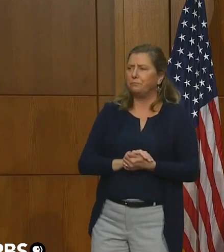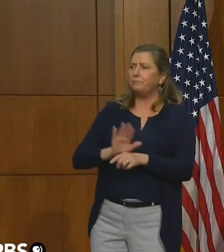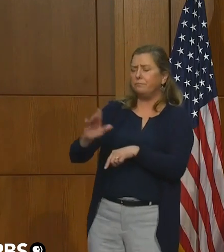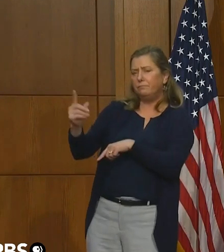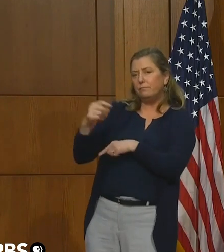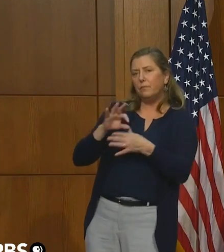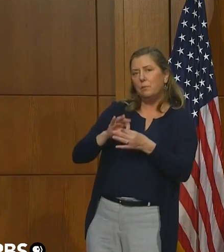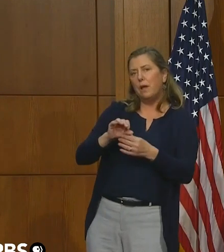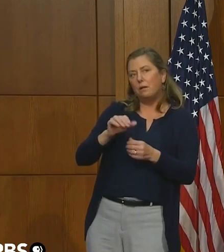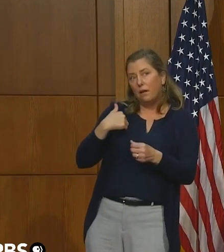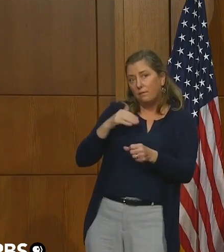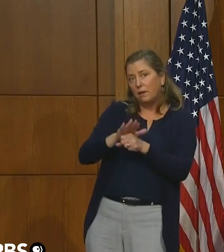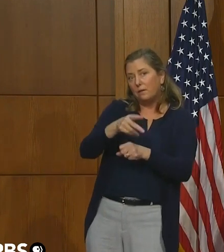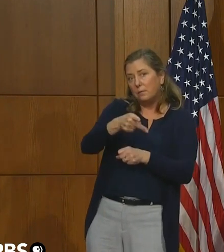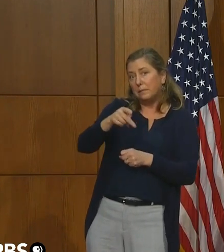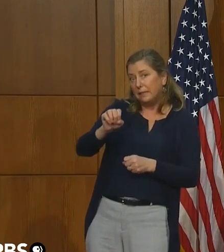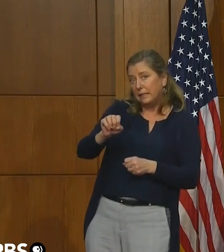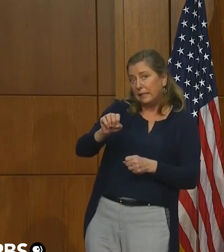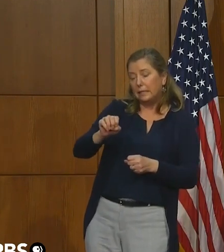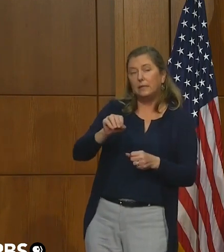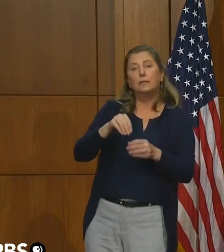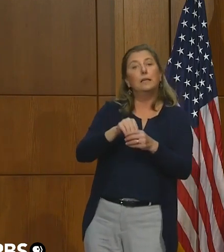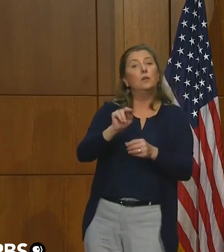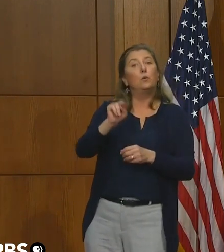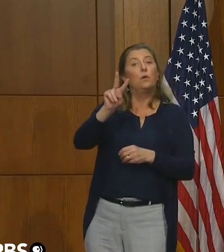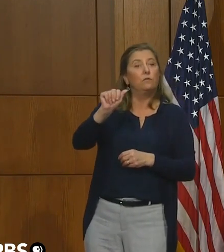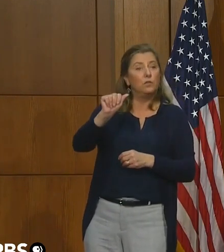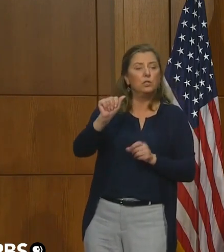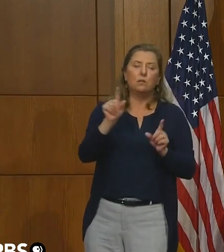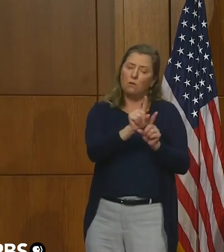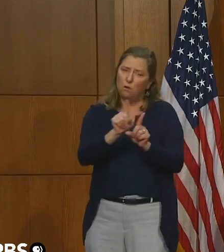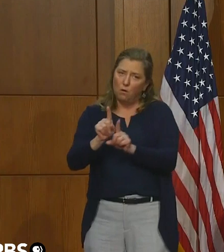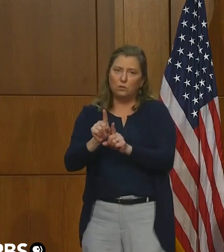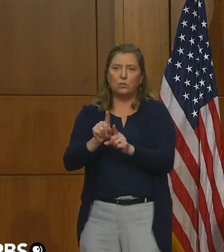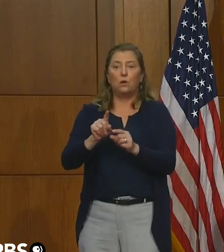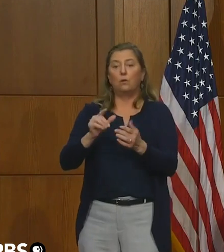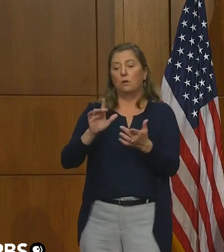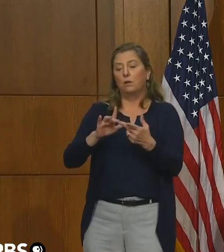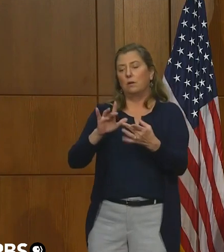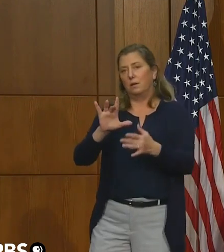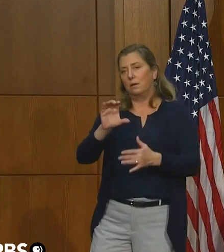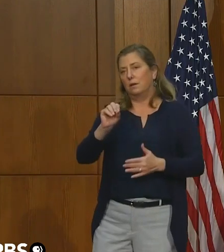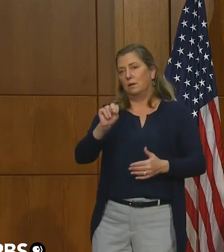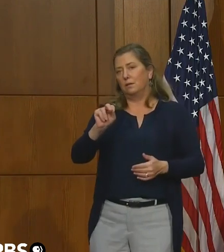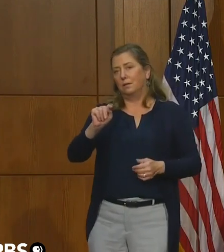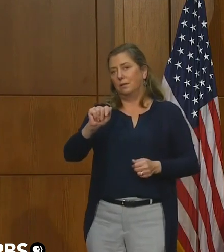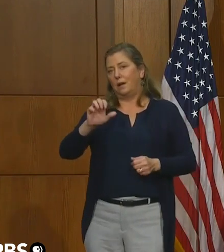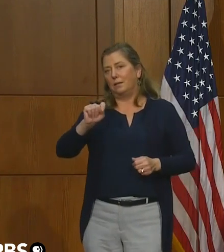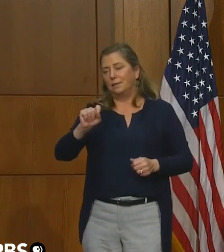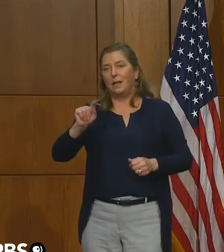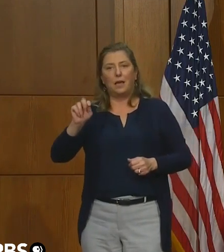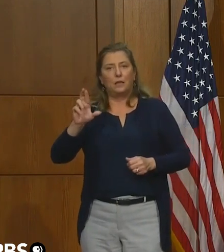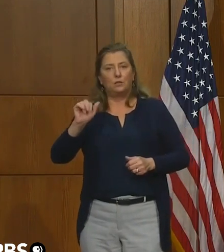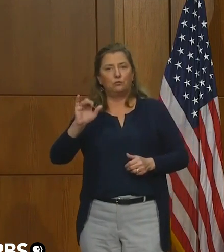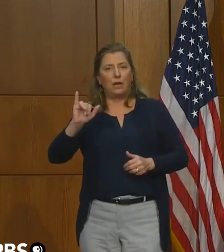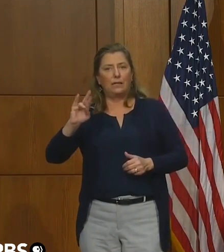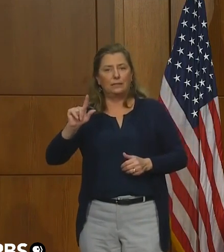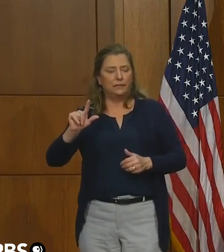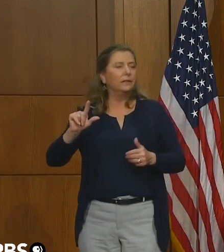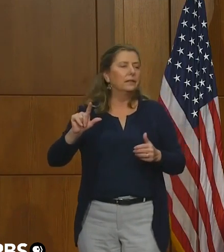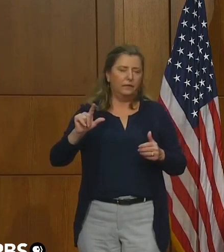about our supply of PPE in Northern Virginia and also contact tracing. And, you know, we've talked about this a lot at the